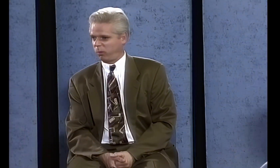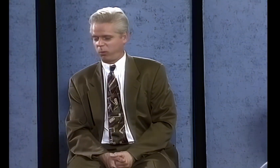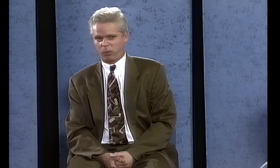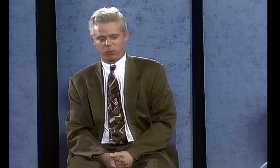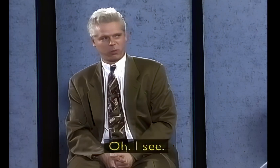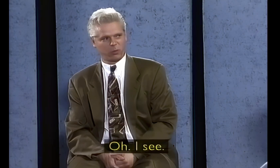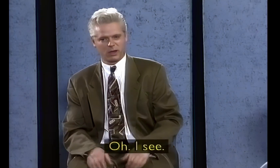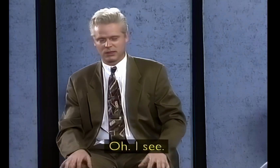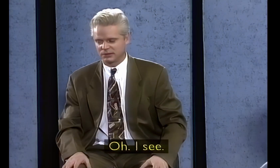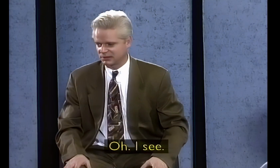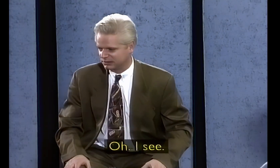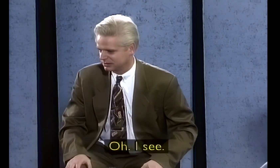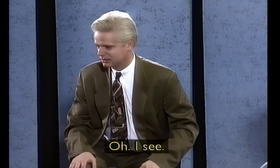Oh, I see.